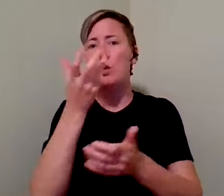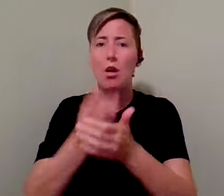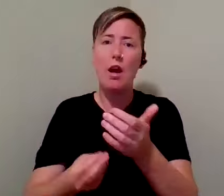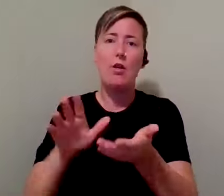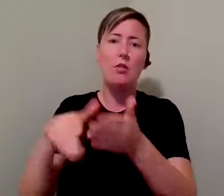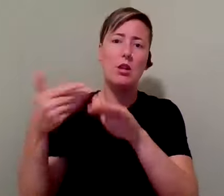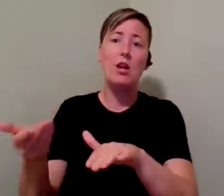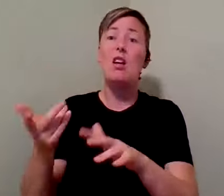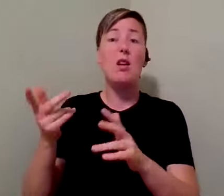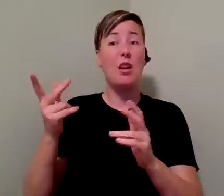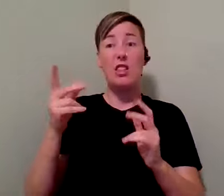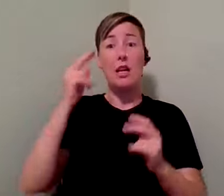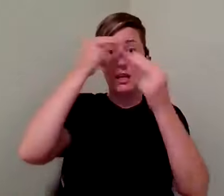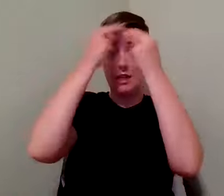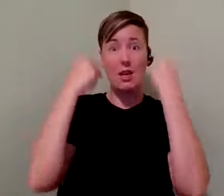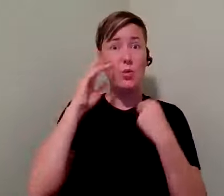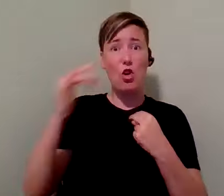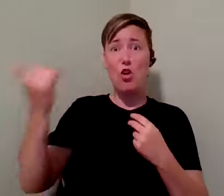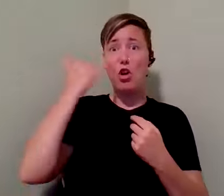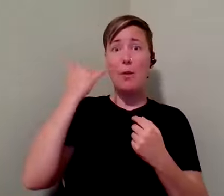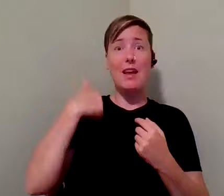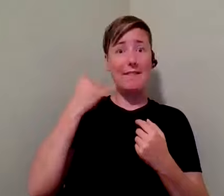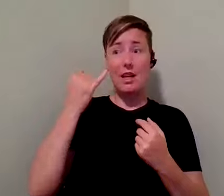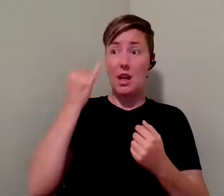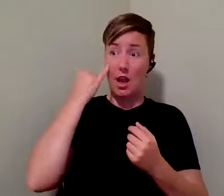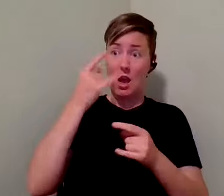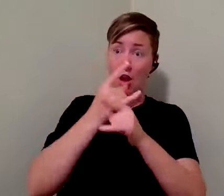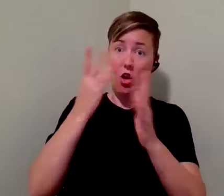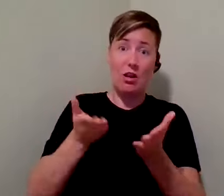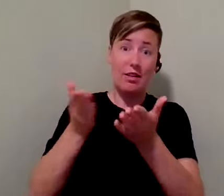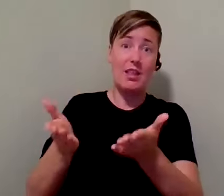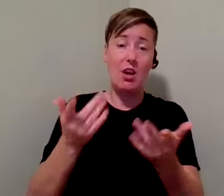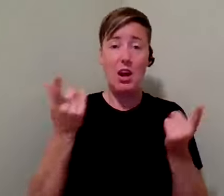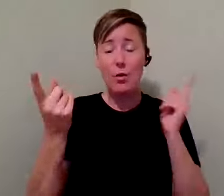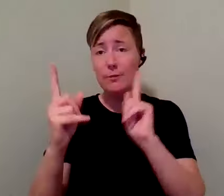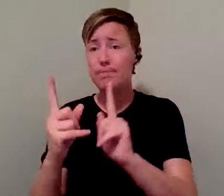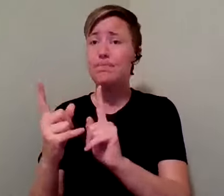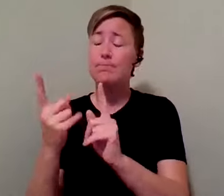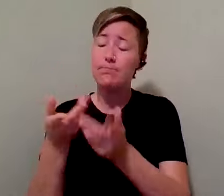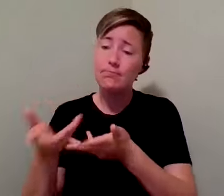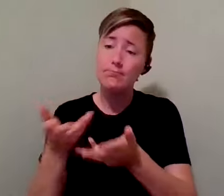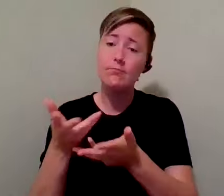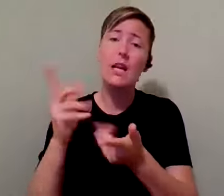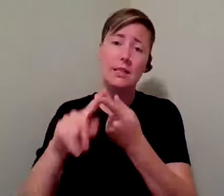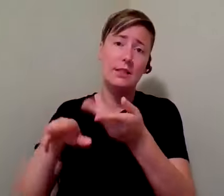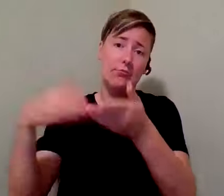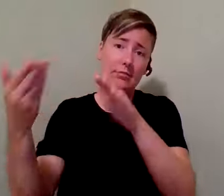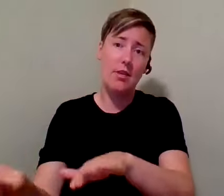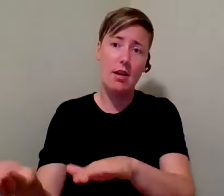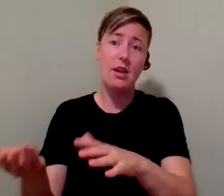in off the street and just go and hang with the guy for a couple of hours till he died. I decided I want to be a professional. There were no